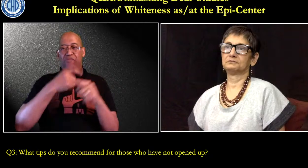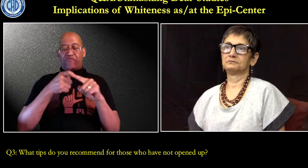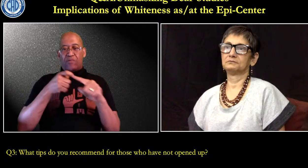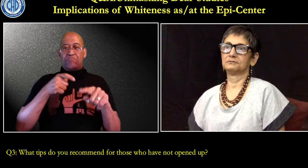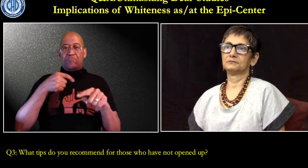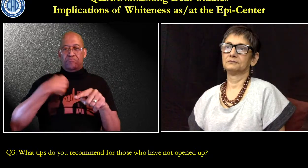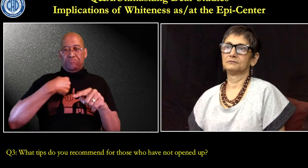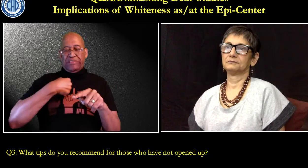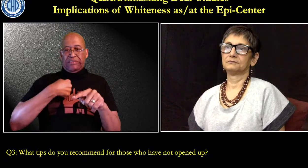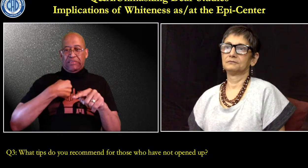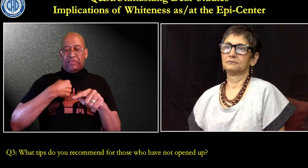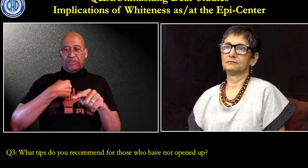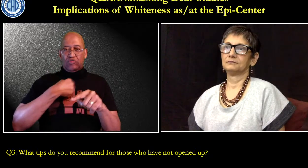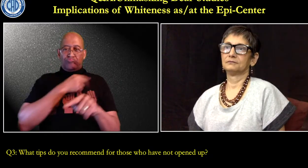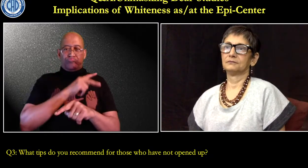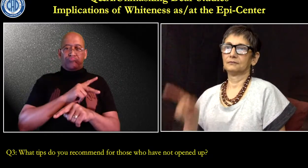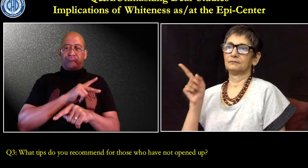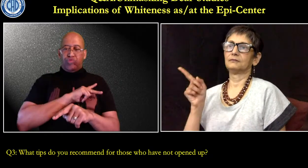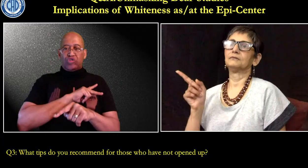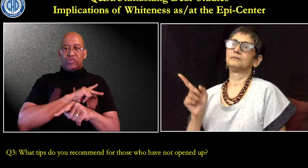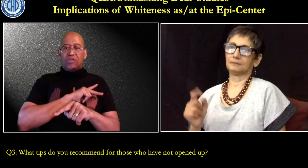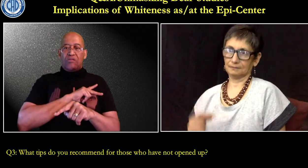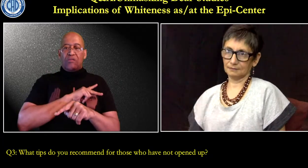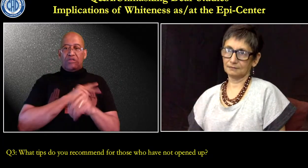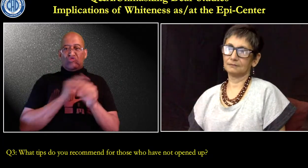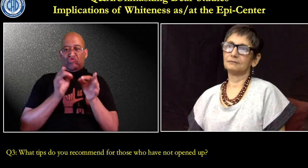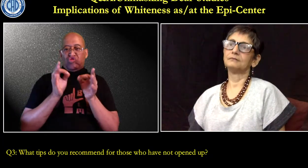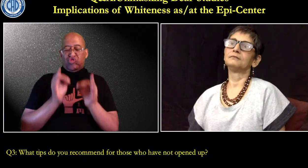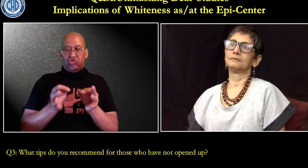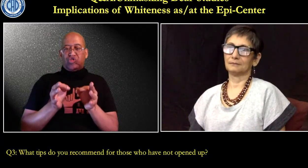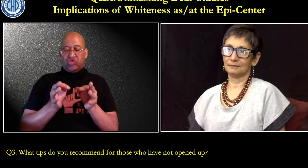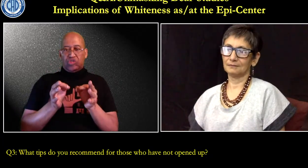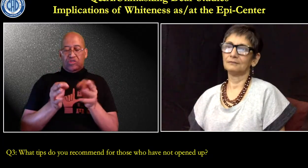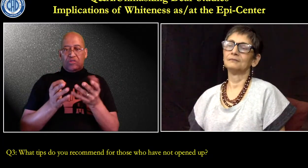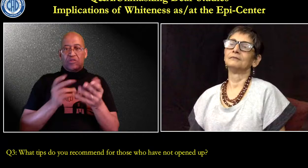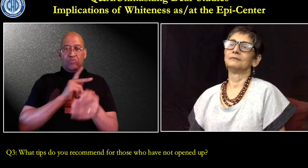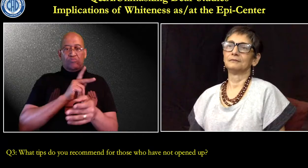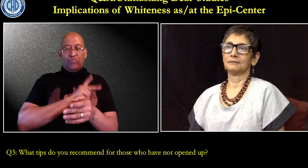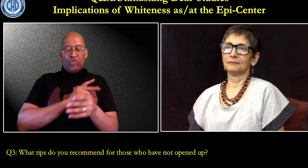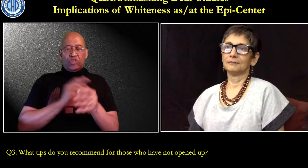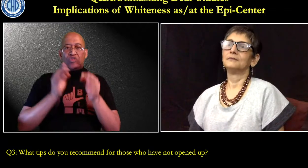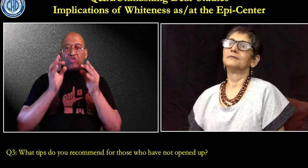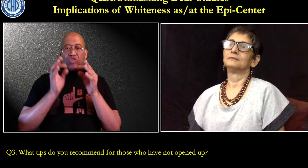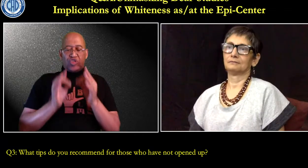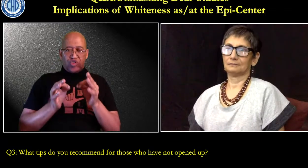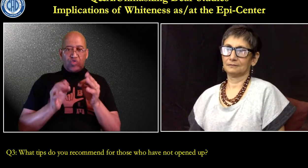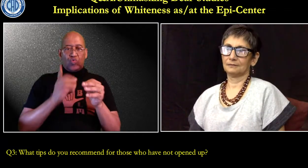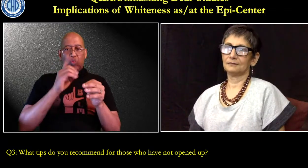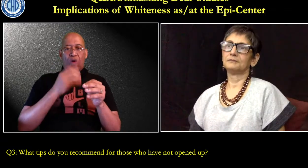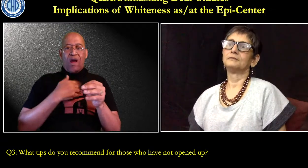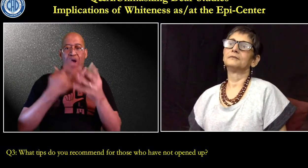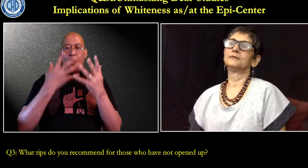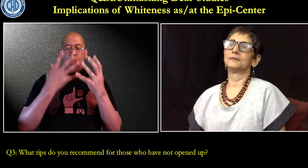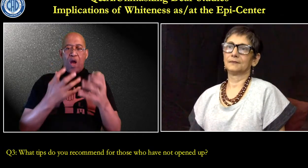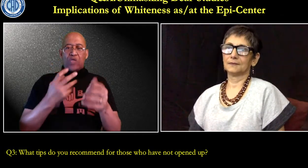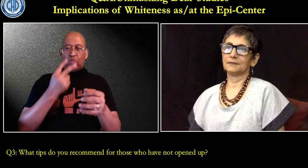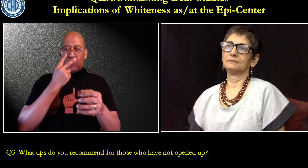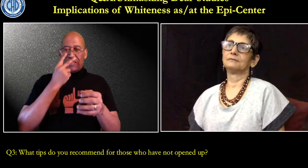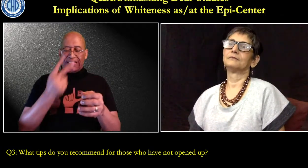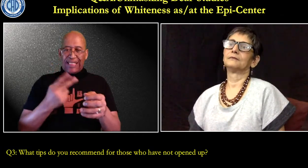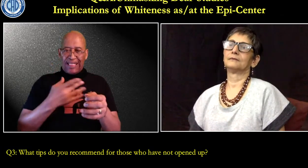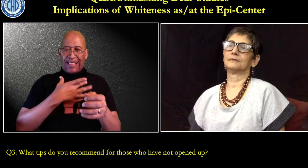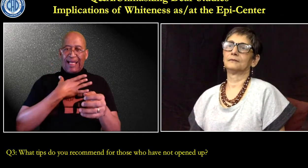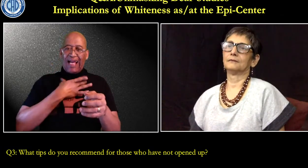resisting can change them. It really comes from inside, the personal decision, their